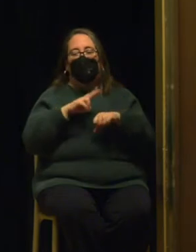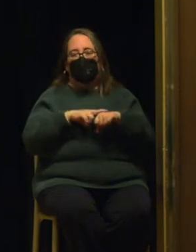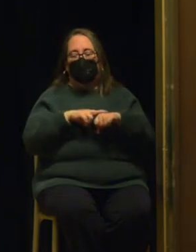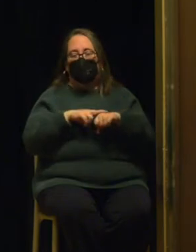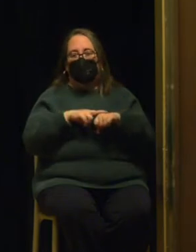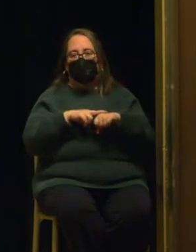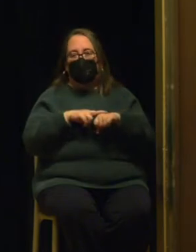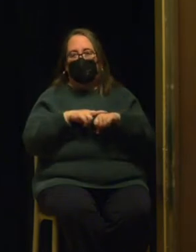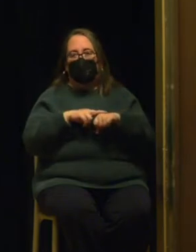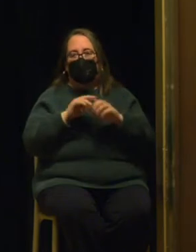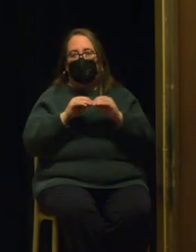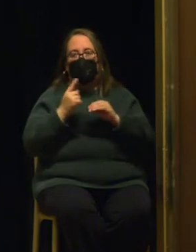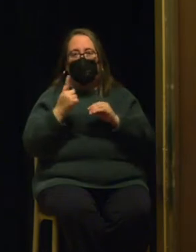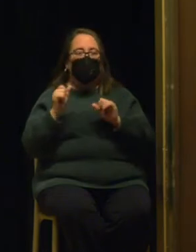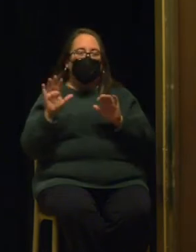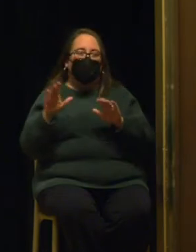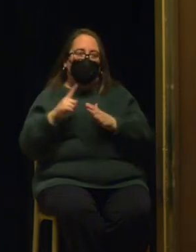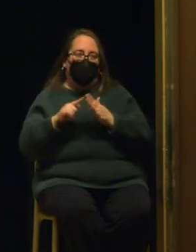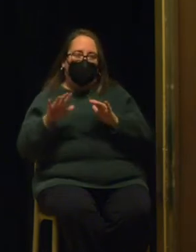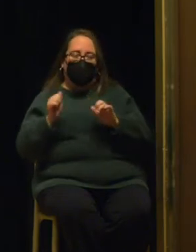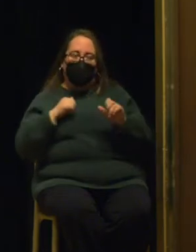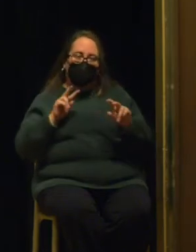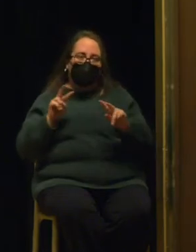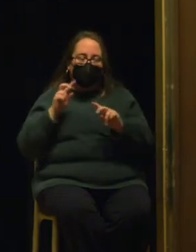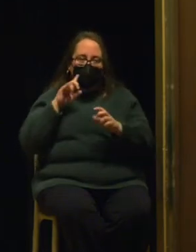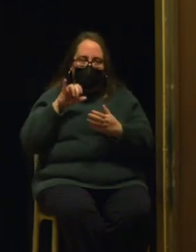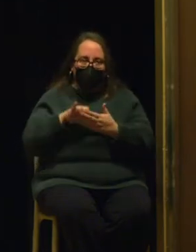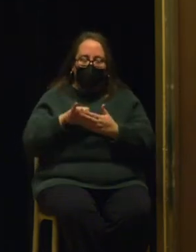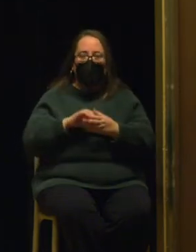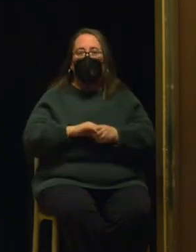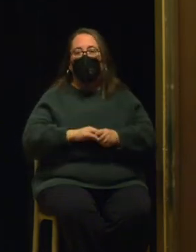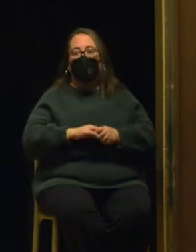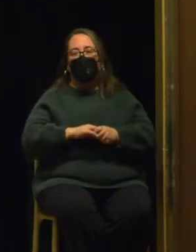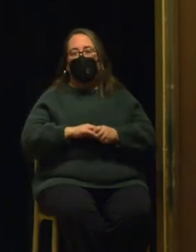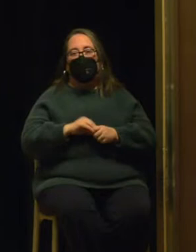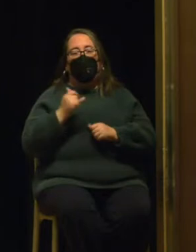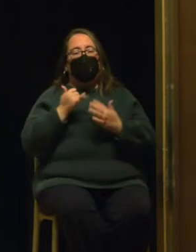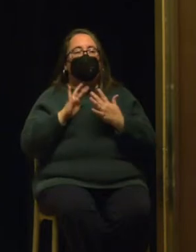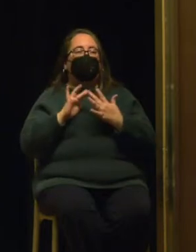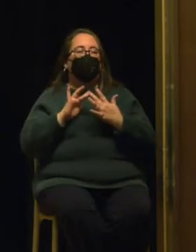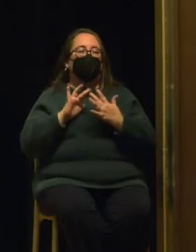because, number one, she's great at what she does, and I always admire her. Mm-hmm.